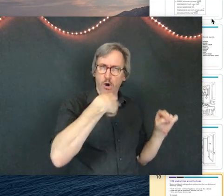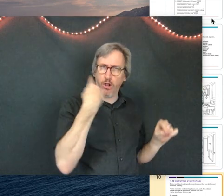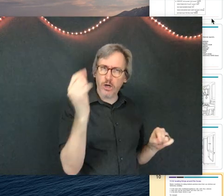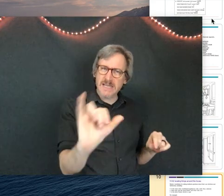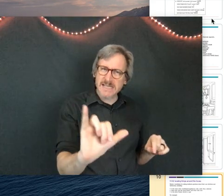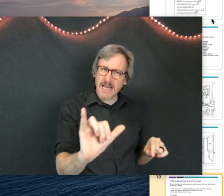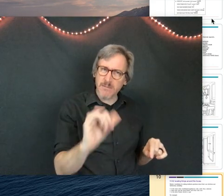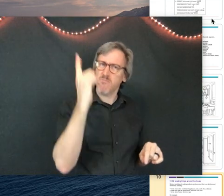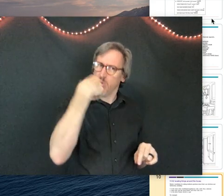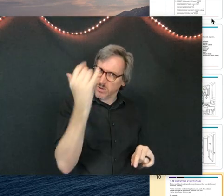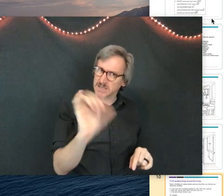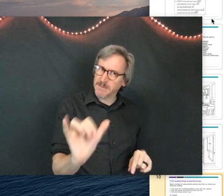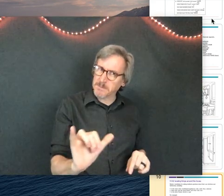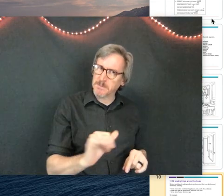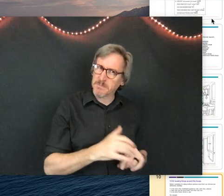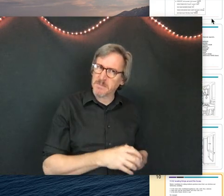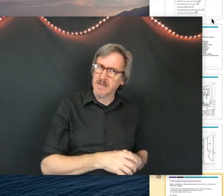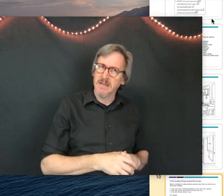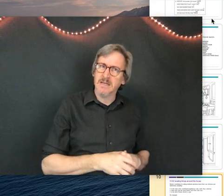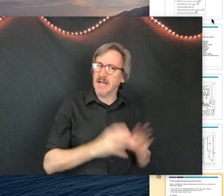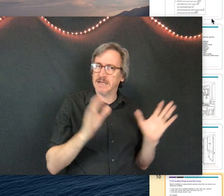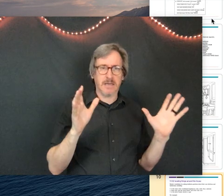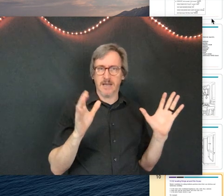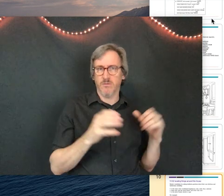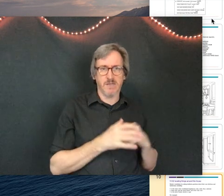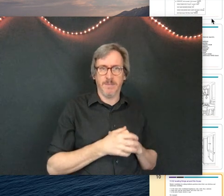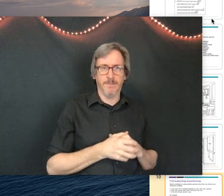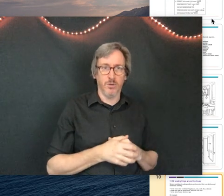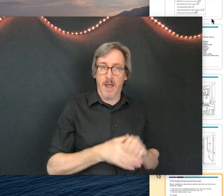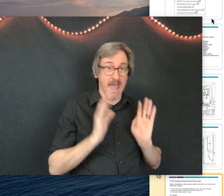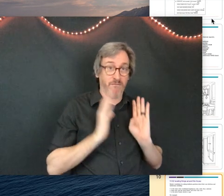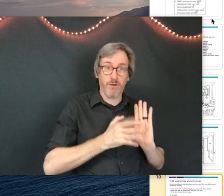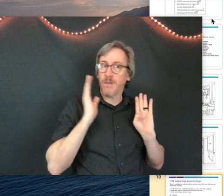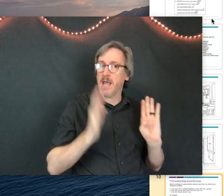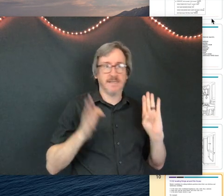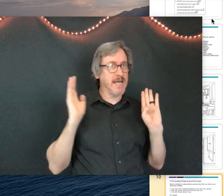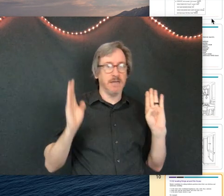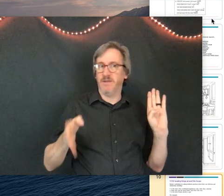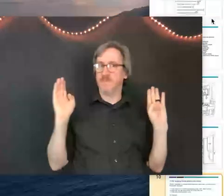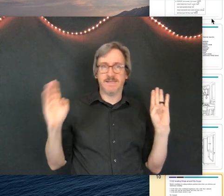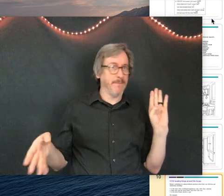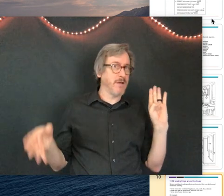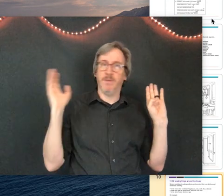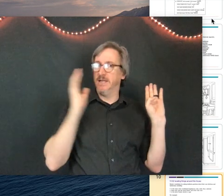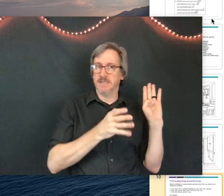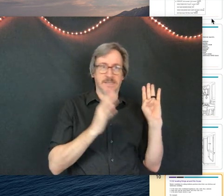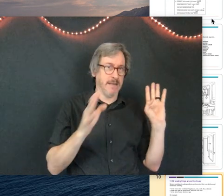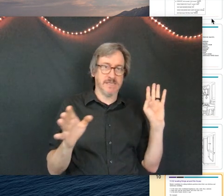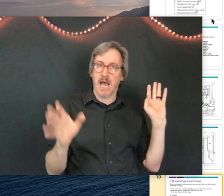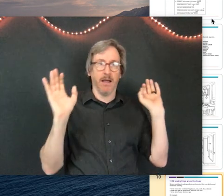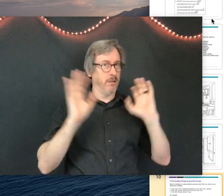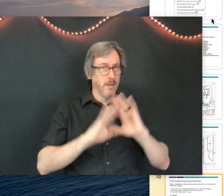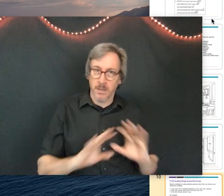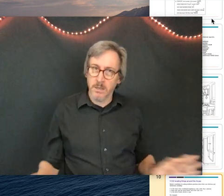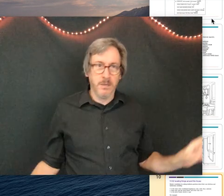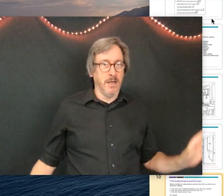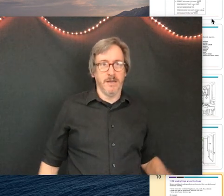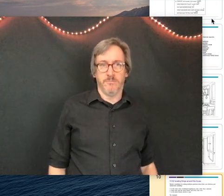or look the same? Like, I know some people who every appliance had to be from the same company in the same